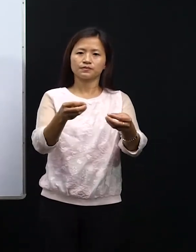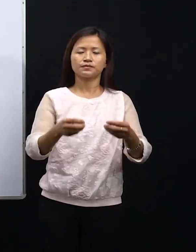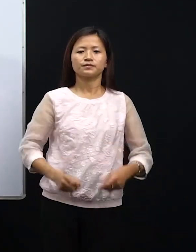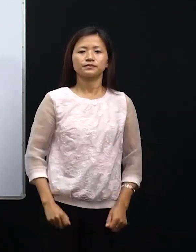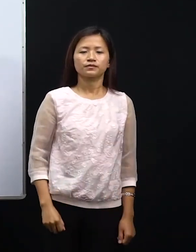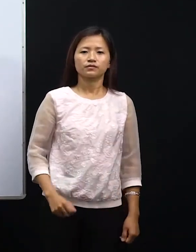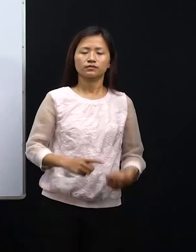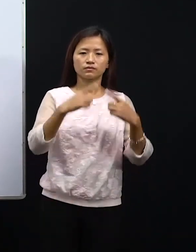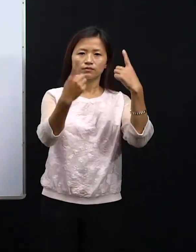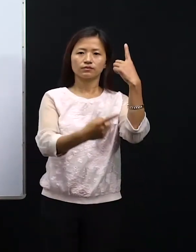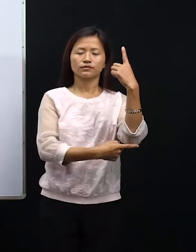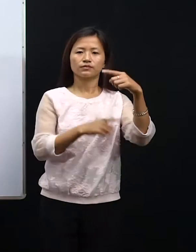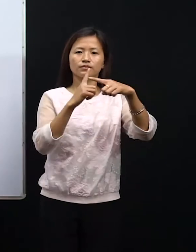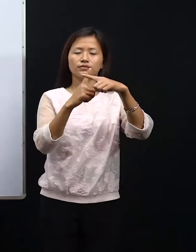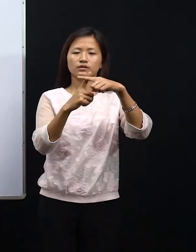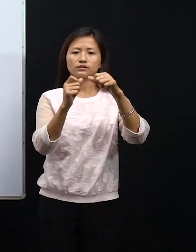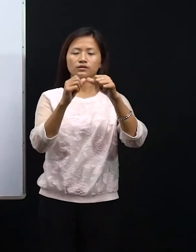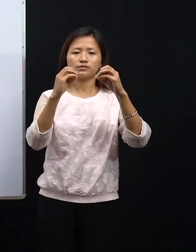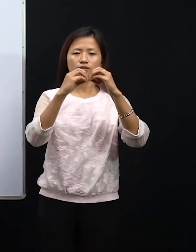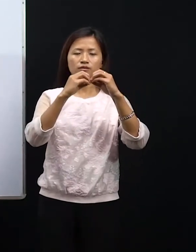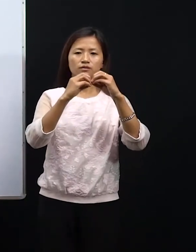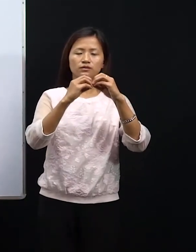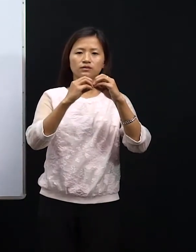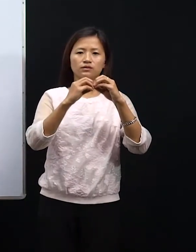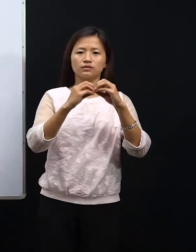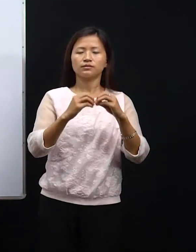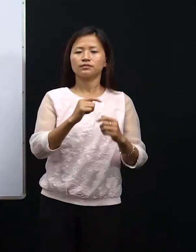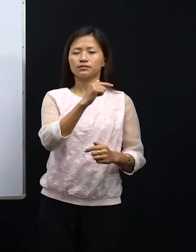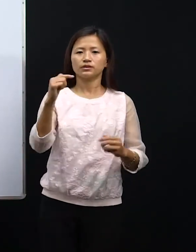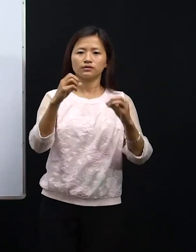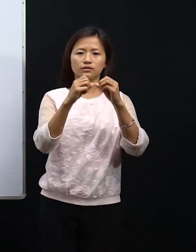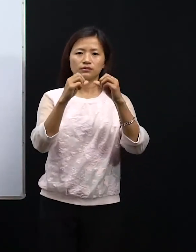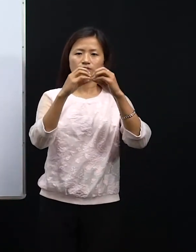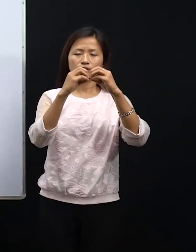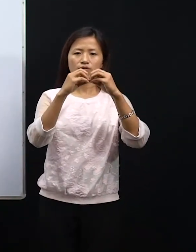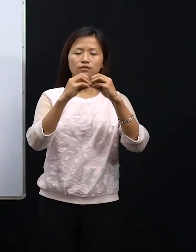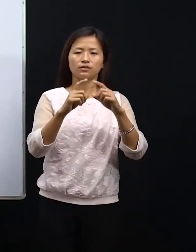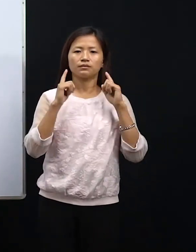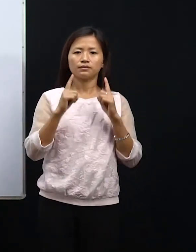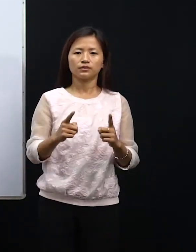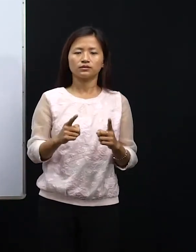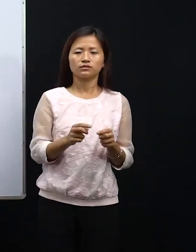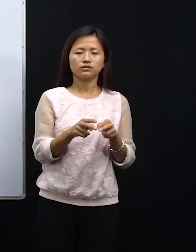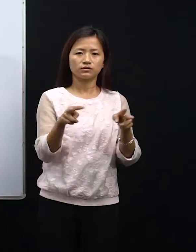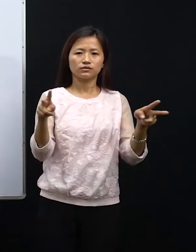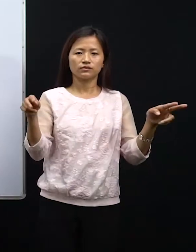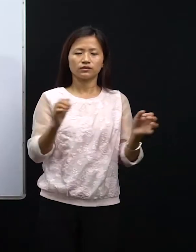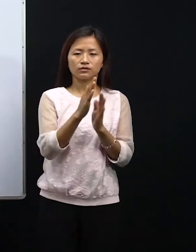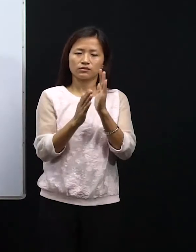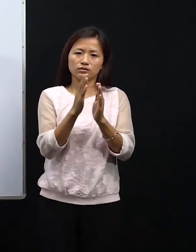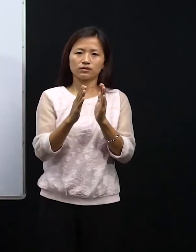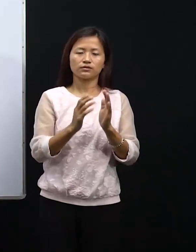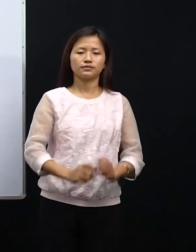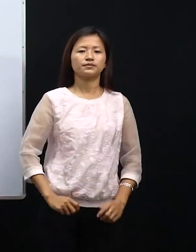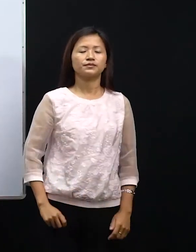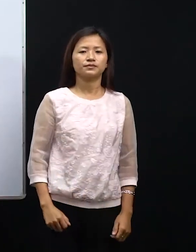last, plus AB minus AB. Both of them are AB, but different in sign.